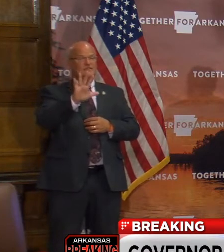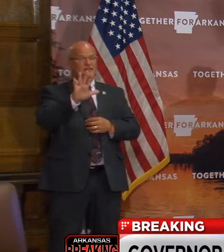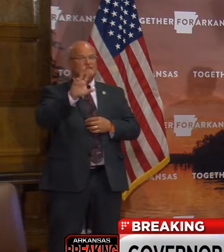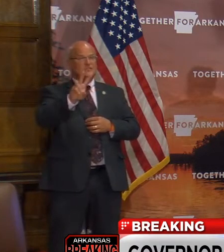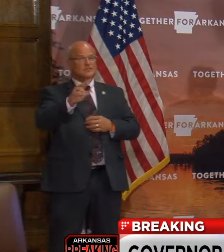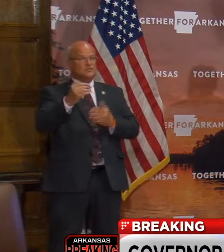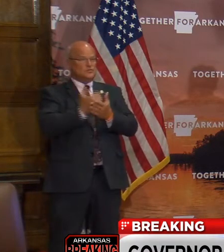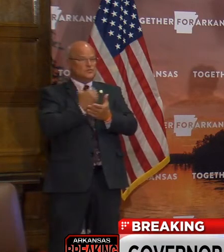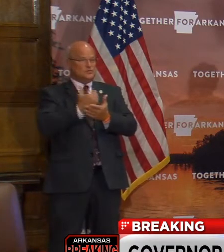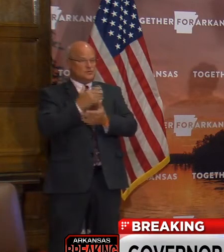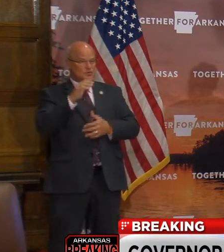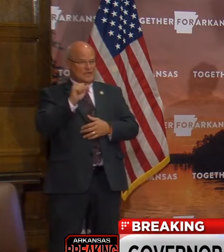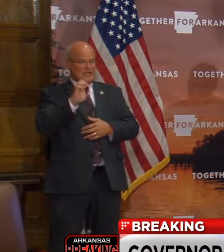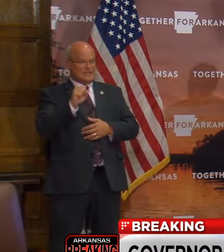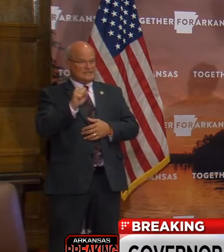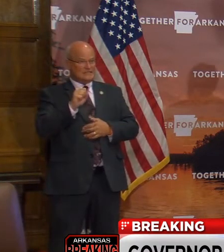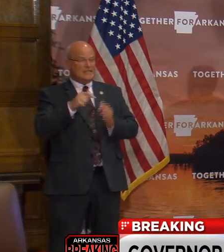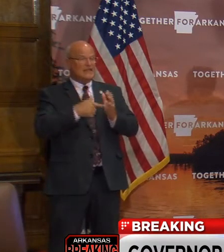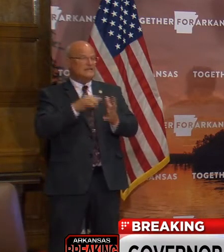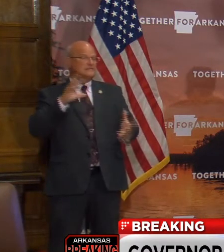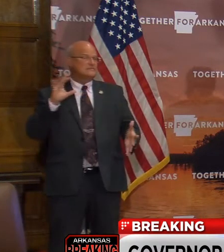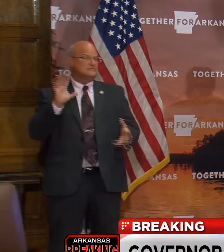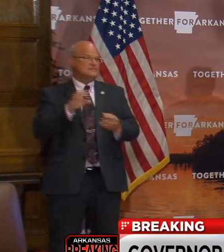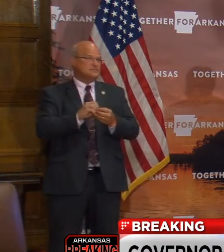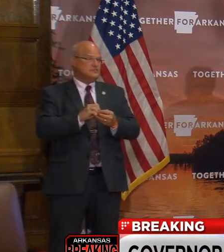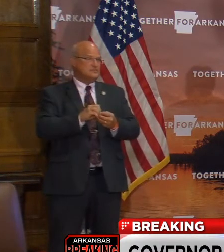cases. This was comprised of